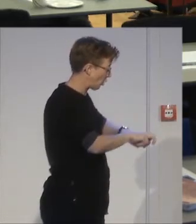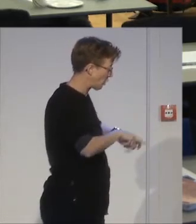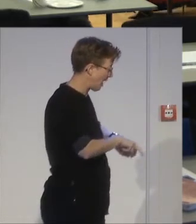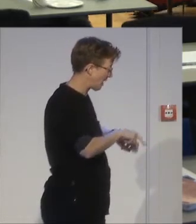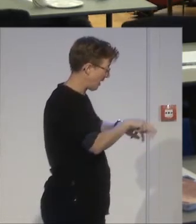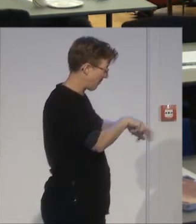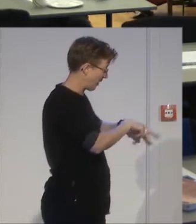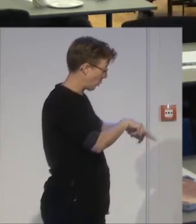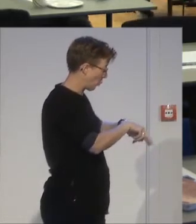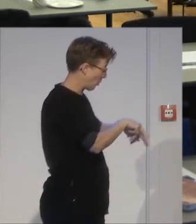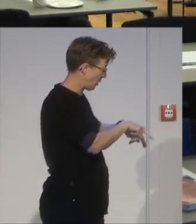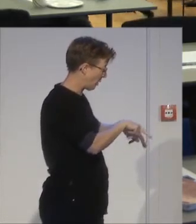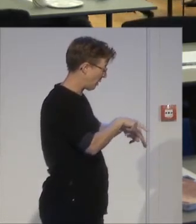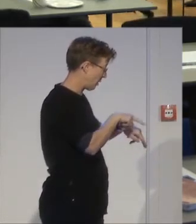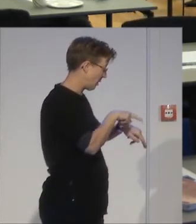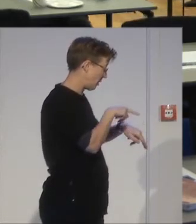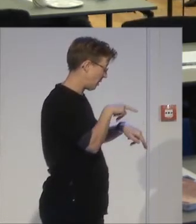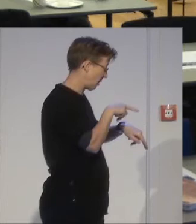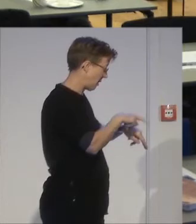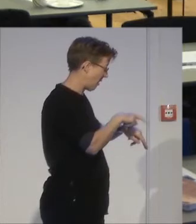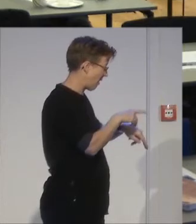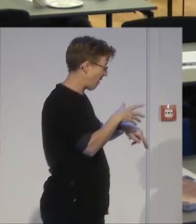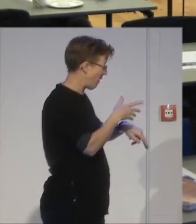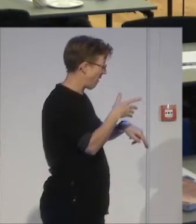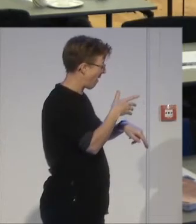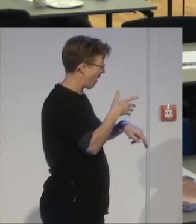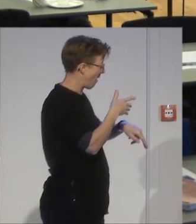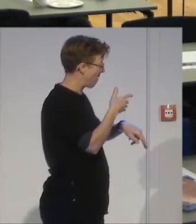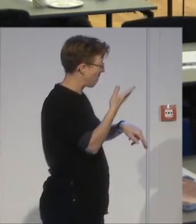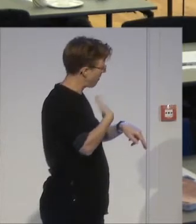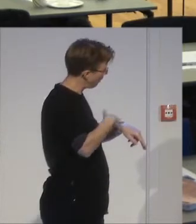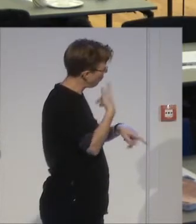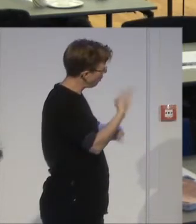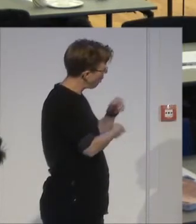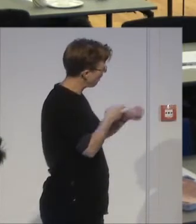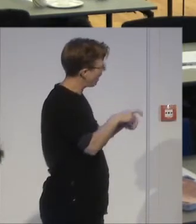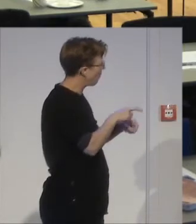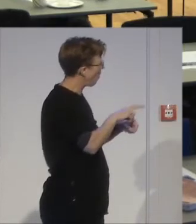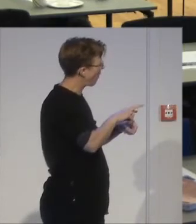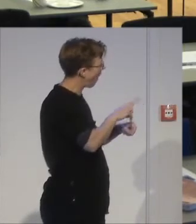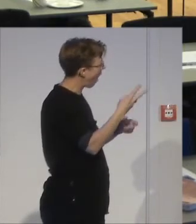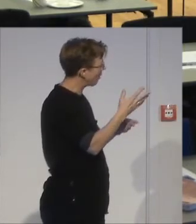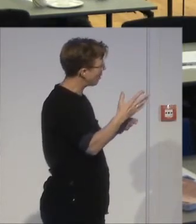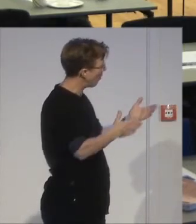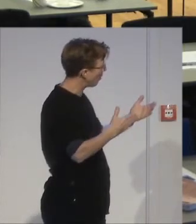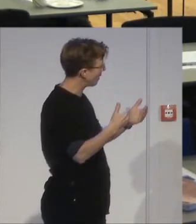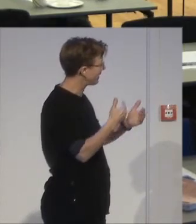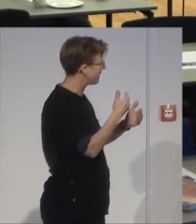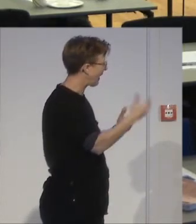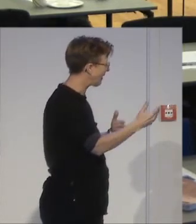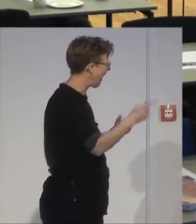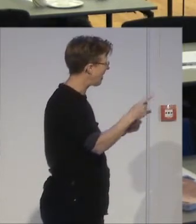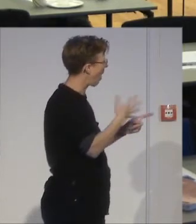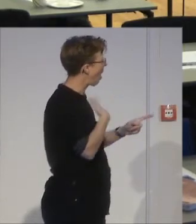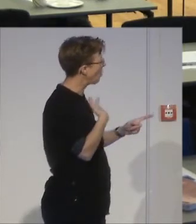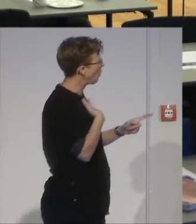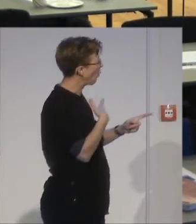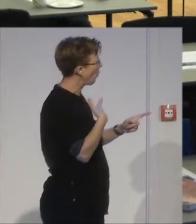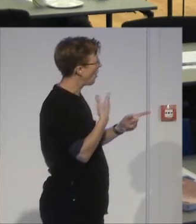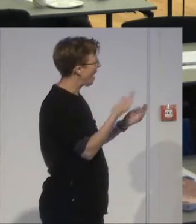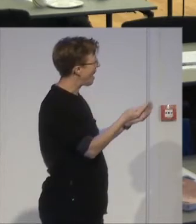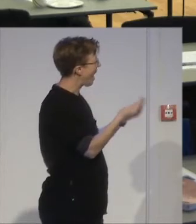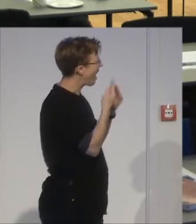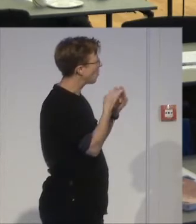would you do something differently, or did you learn something that could make you relate differently in a